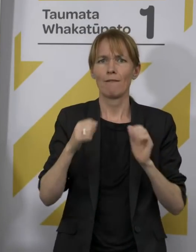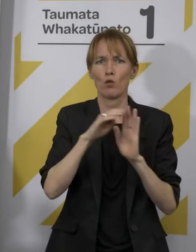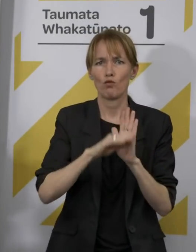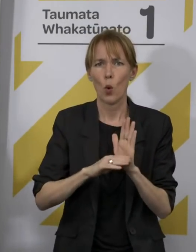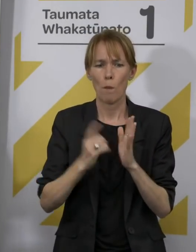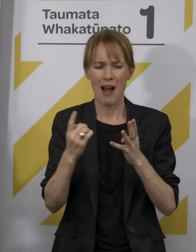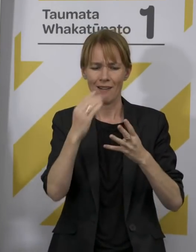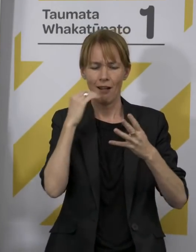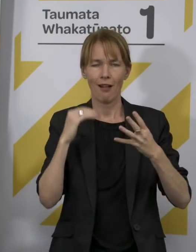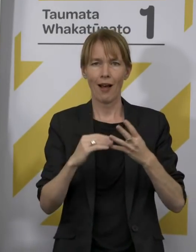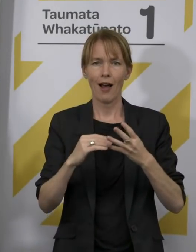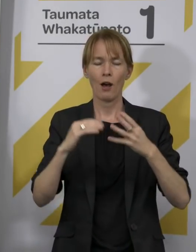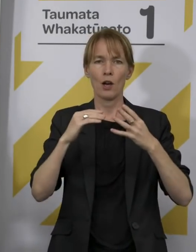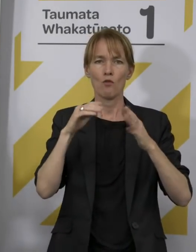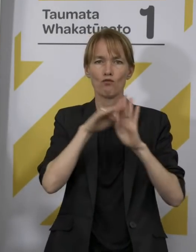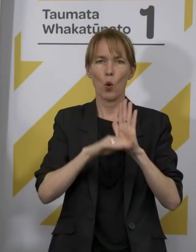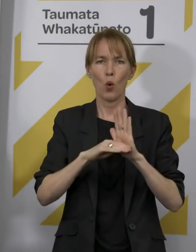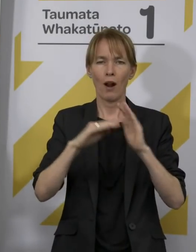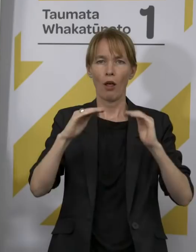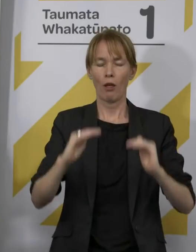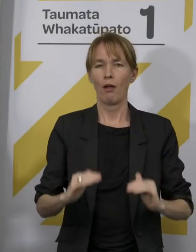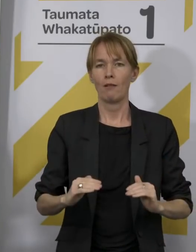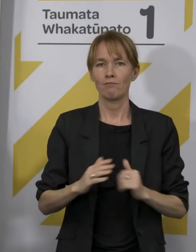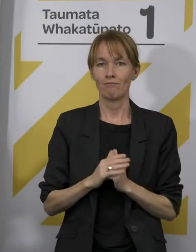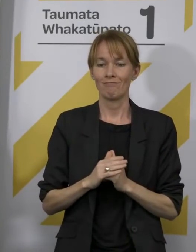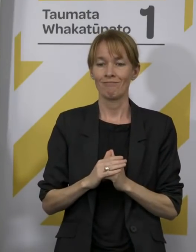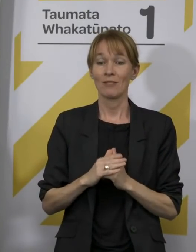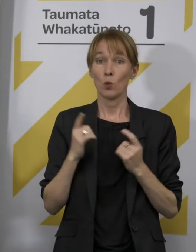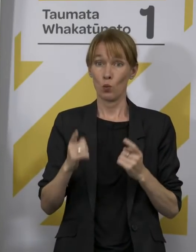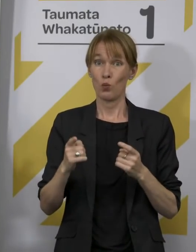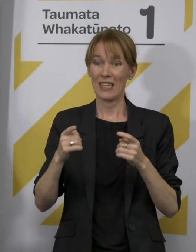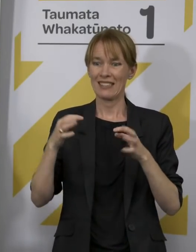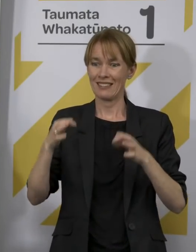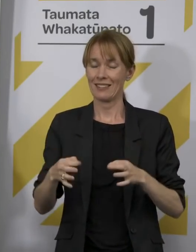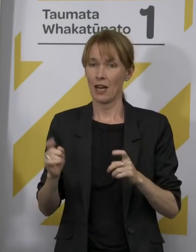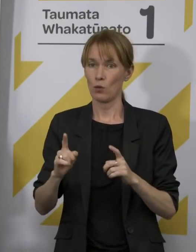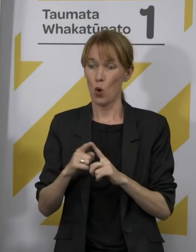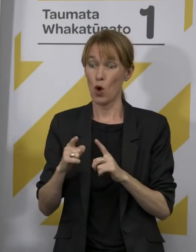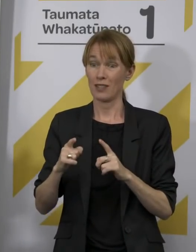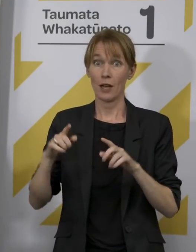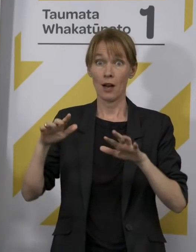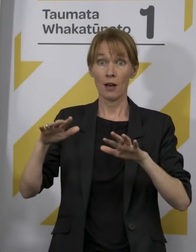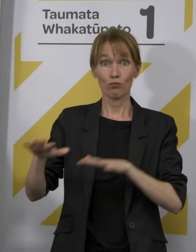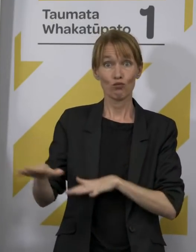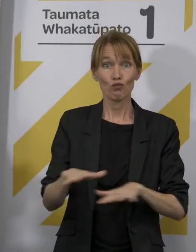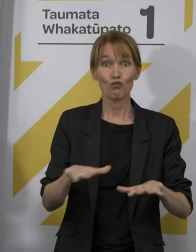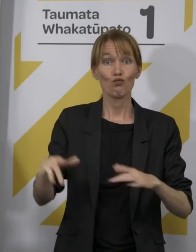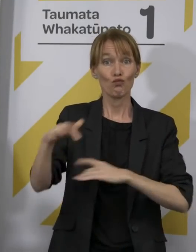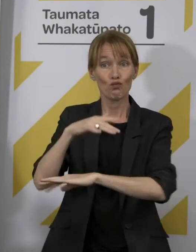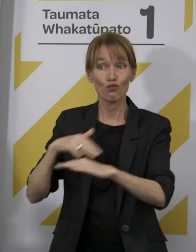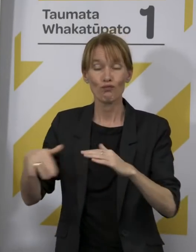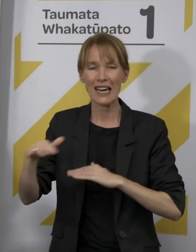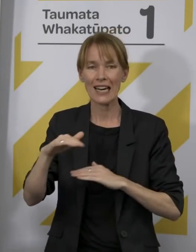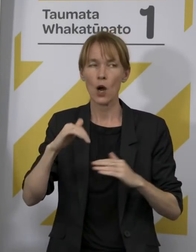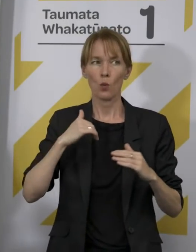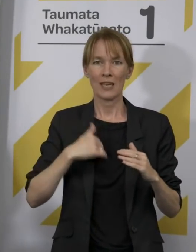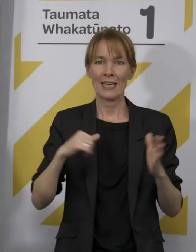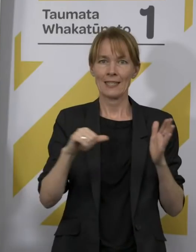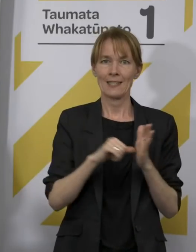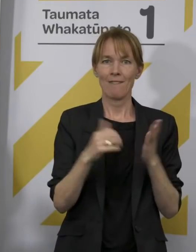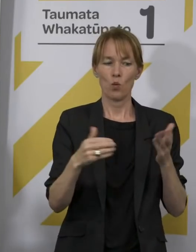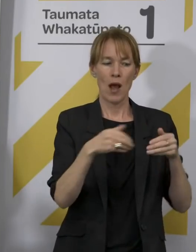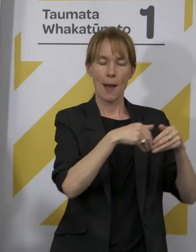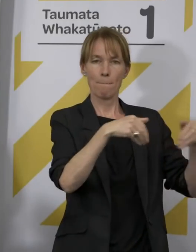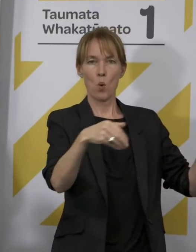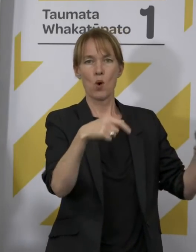days, I think provided, and we have evidence that provided us with a high level of assurance that there wasn't infections getting out into the community